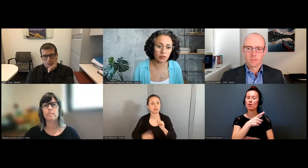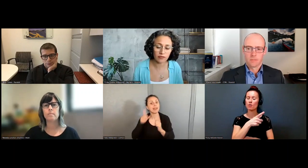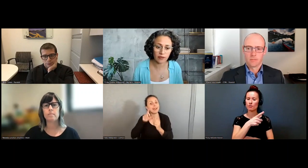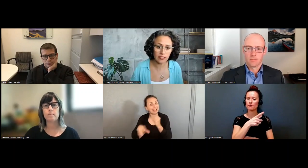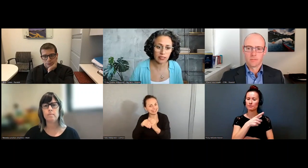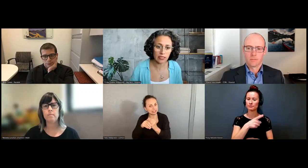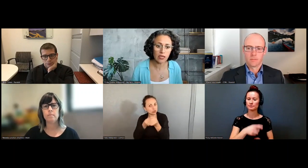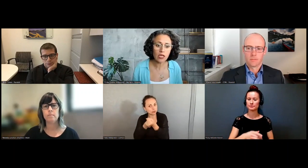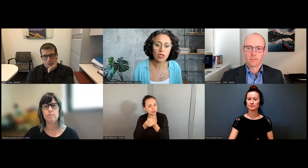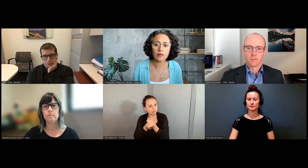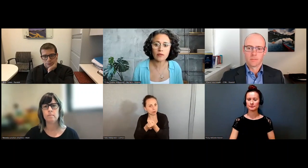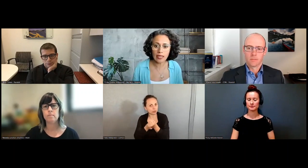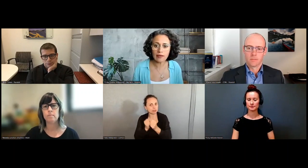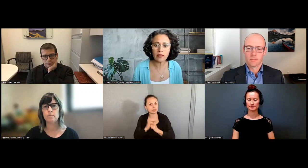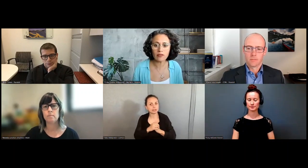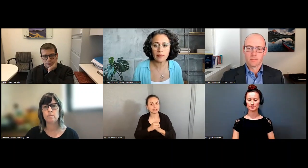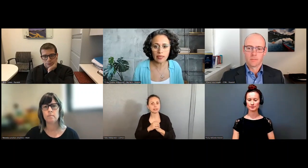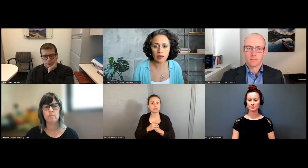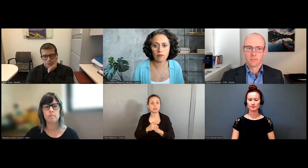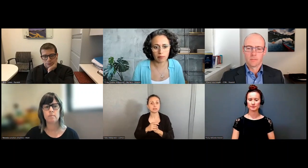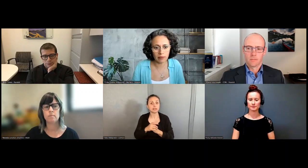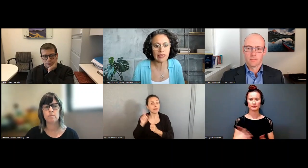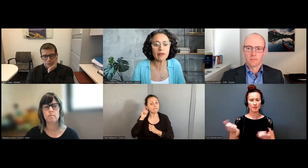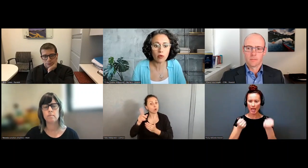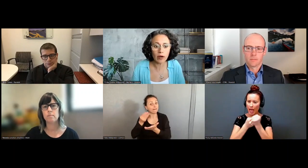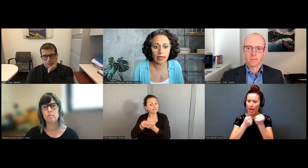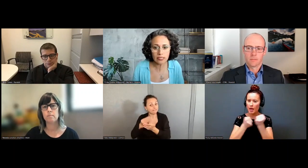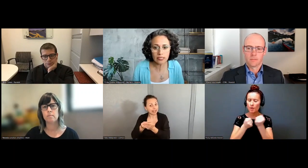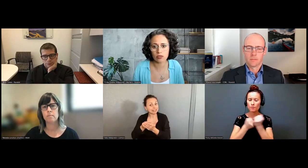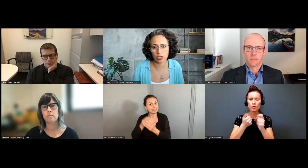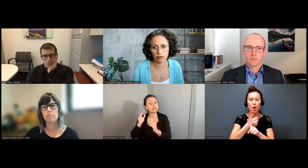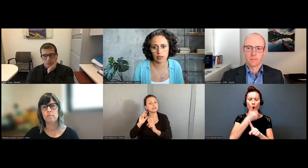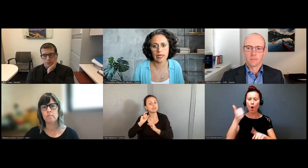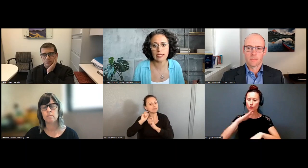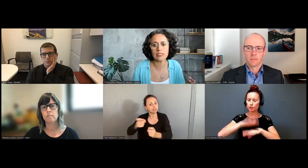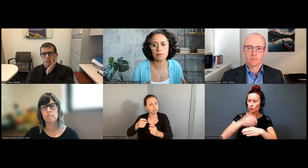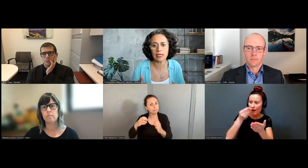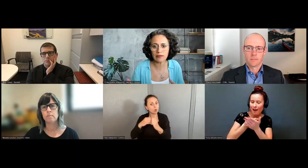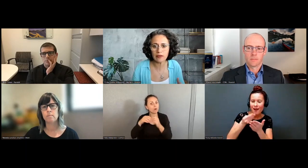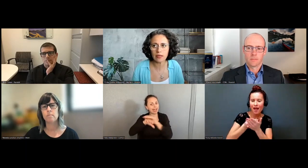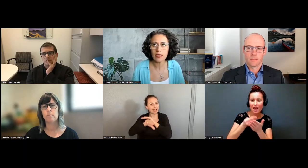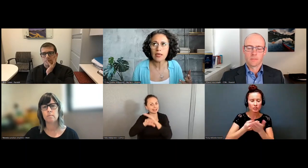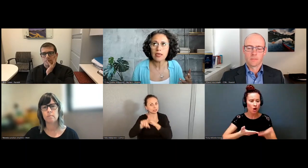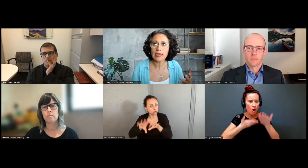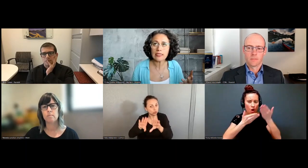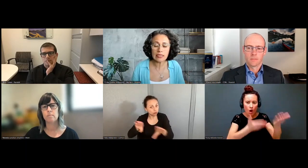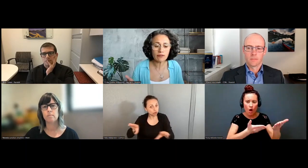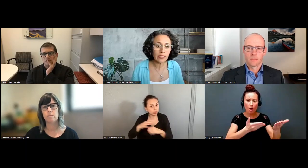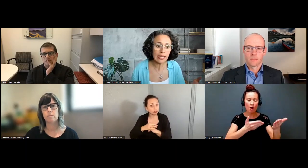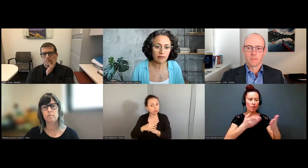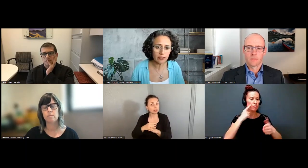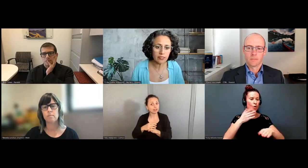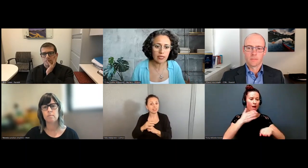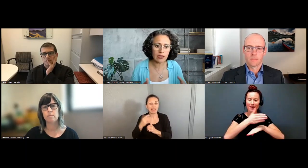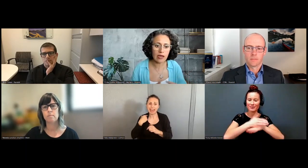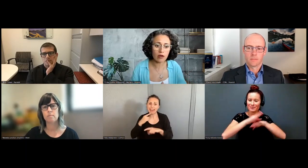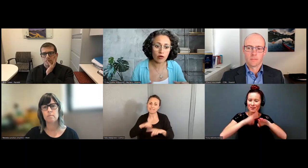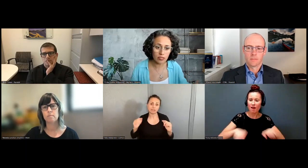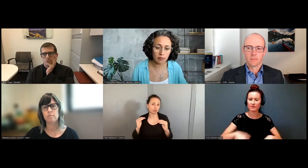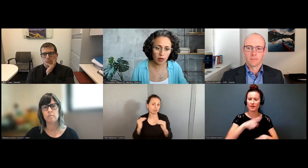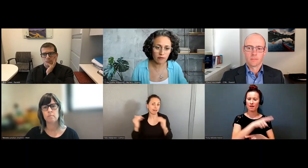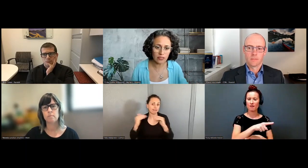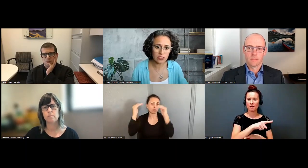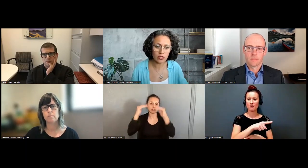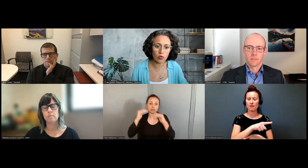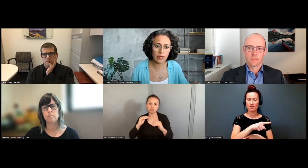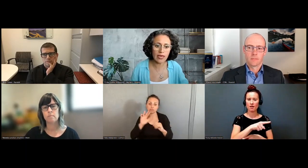additional support. It's uplifted in terms of funding to the level of giving more access to children, and it's been given in different levels